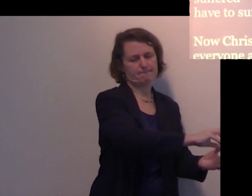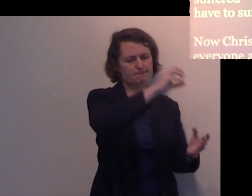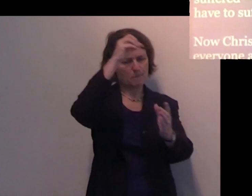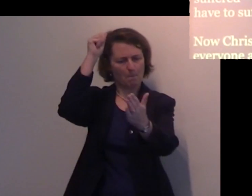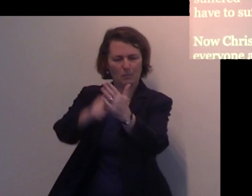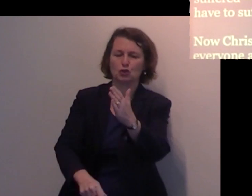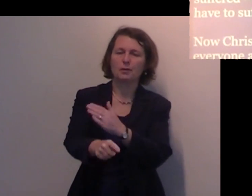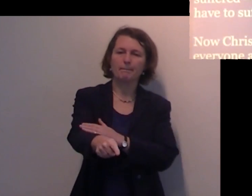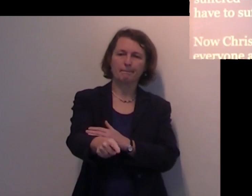Jesus suffered